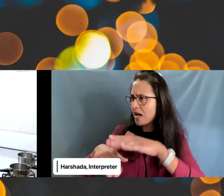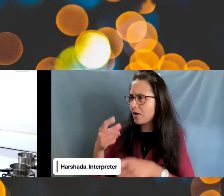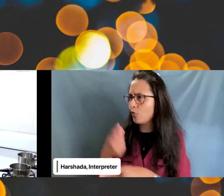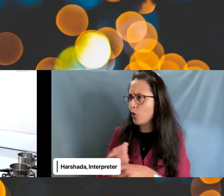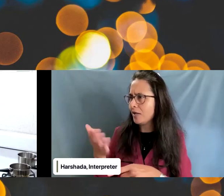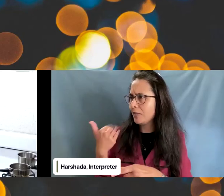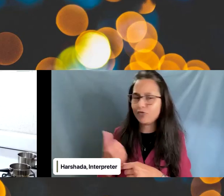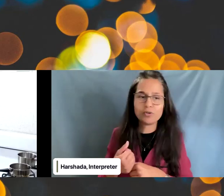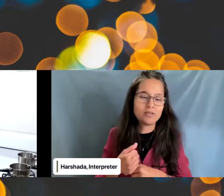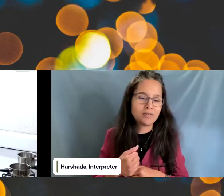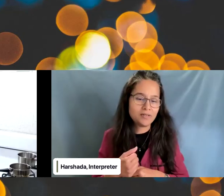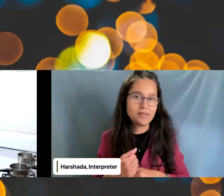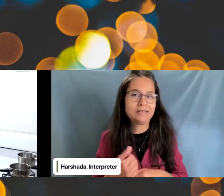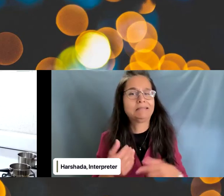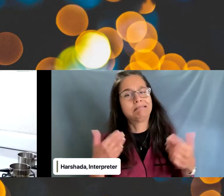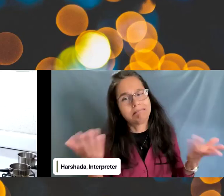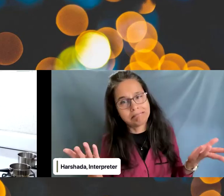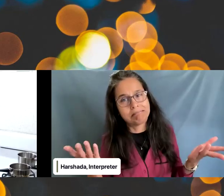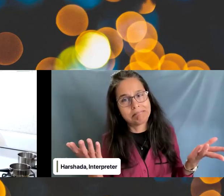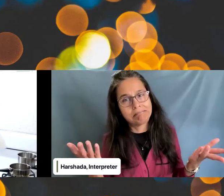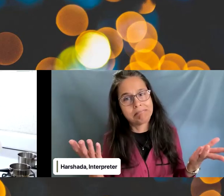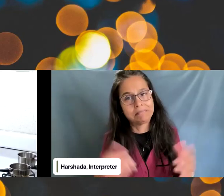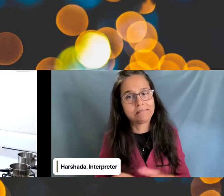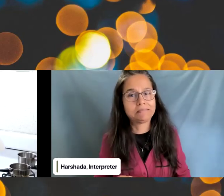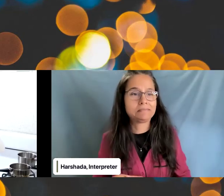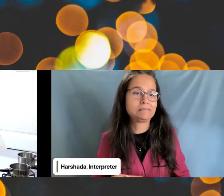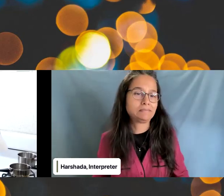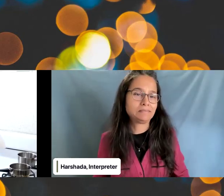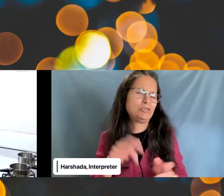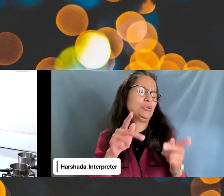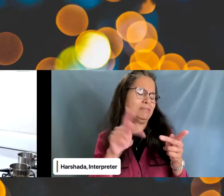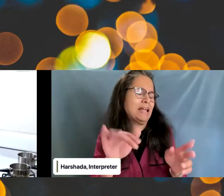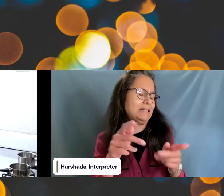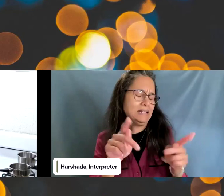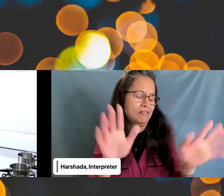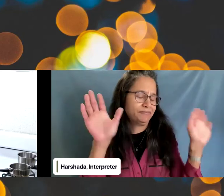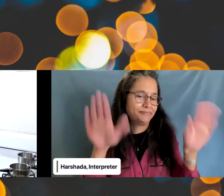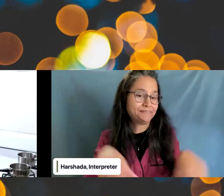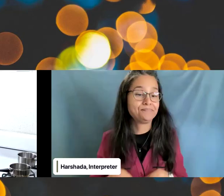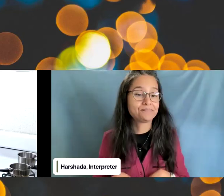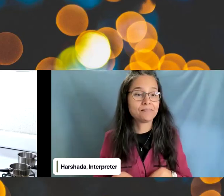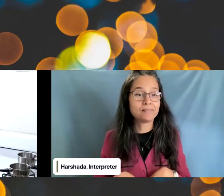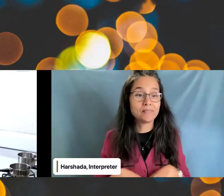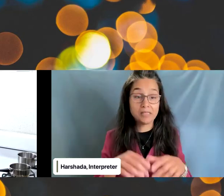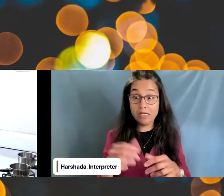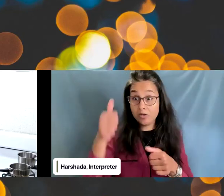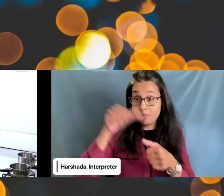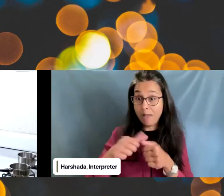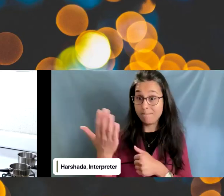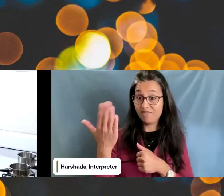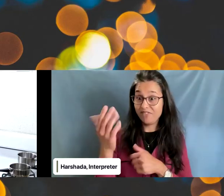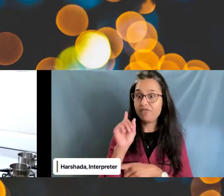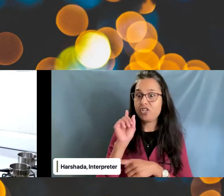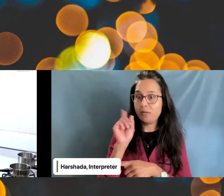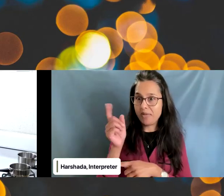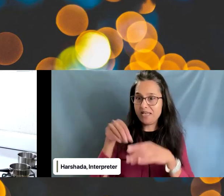You're allowed these little fork gaps. All right. Once you're with me, put it in the oven for 15 minutes until it's golden